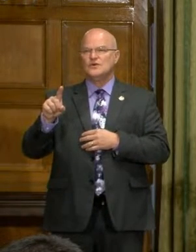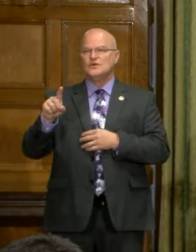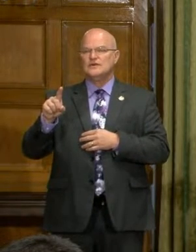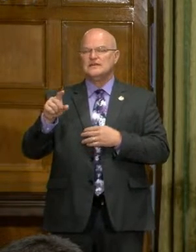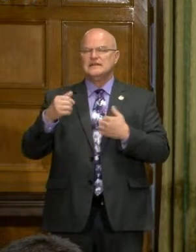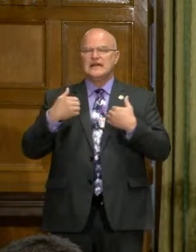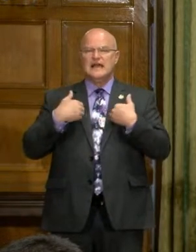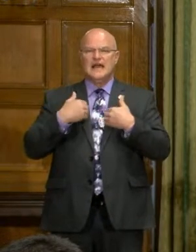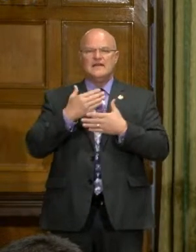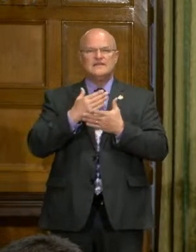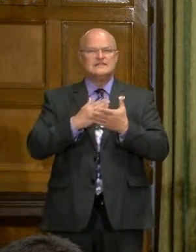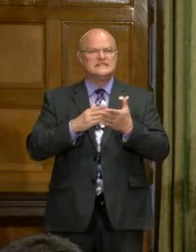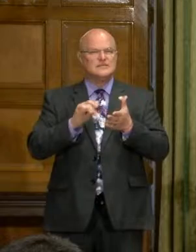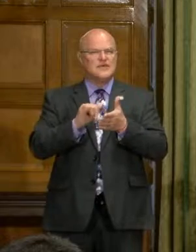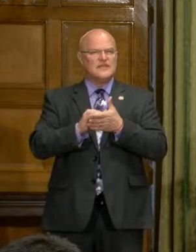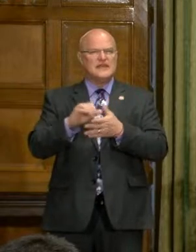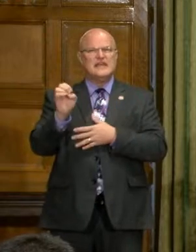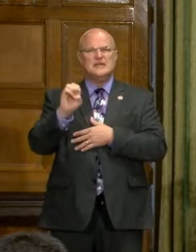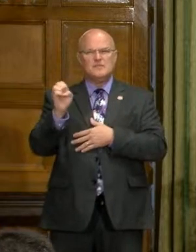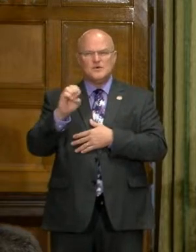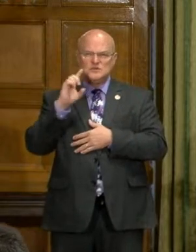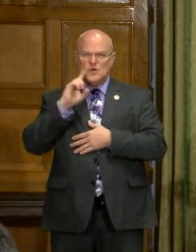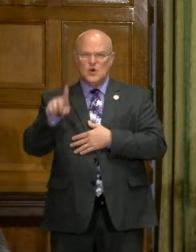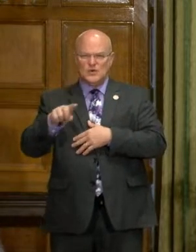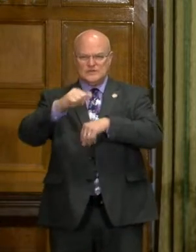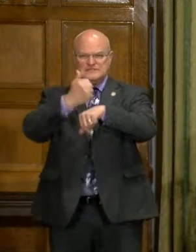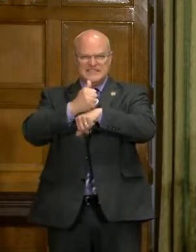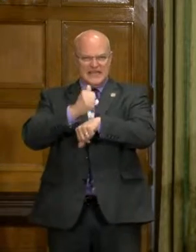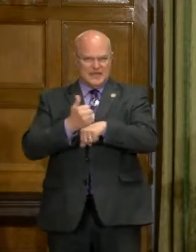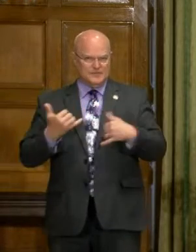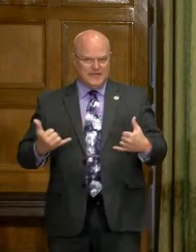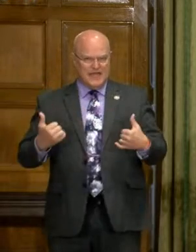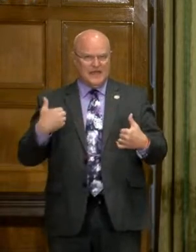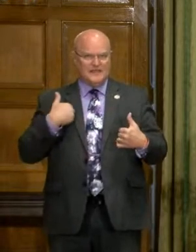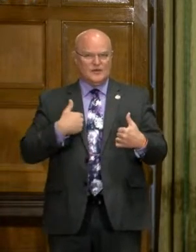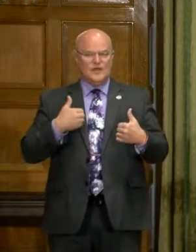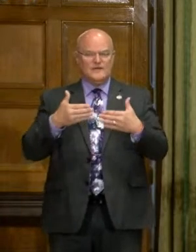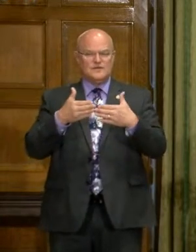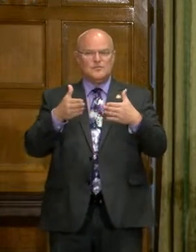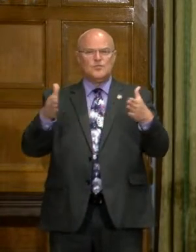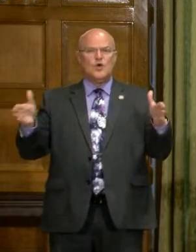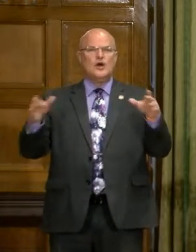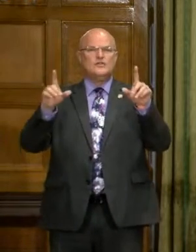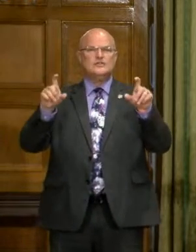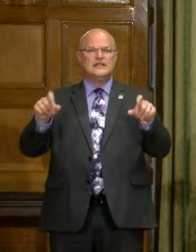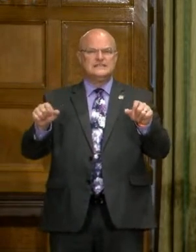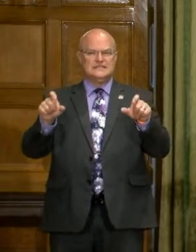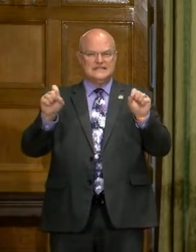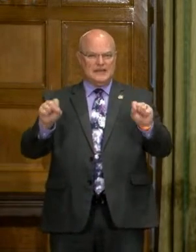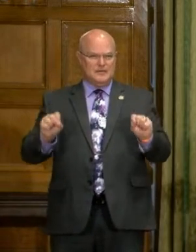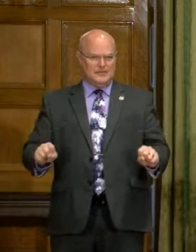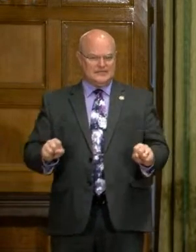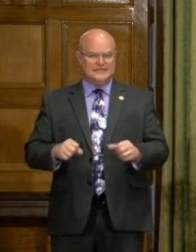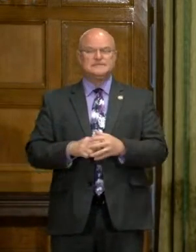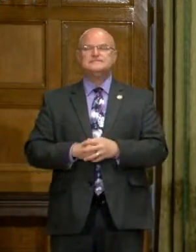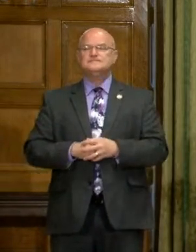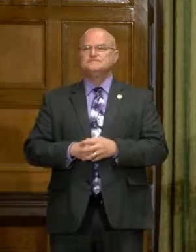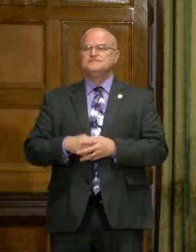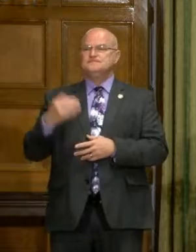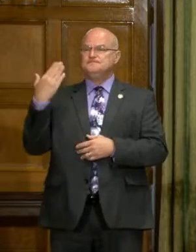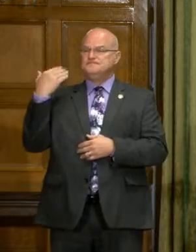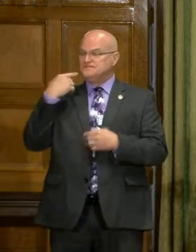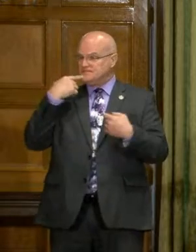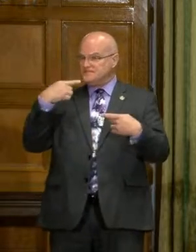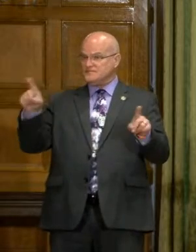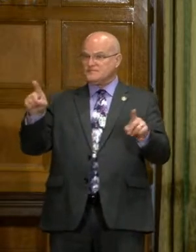removing some of the emergency orders that are in place now, that we have a broader testing capability. I previously announced